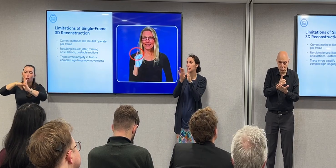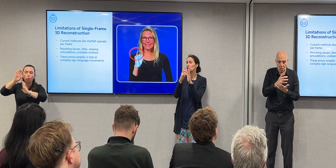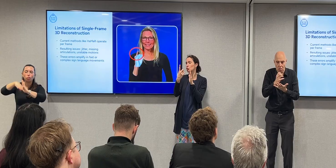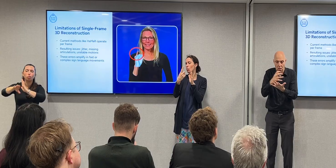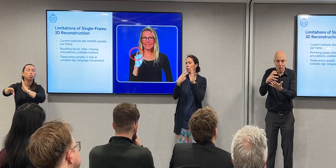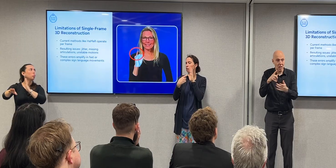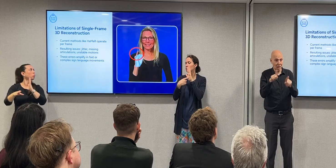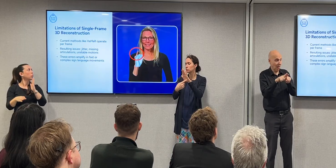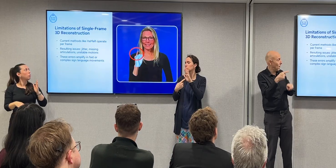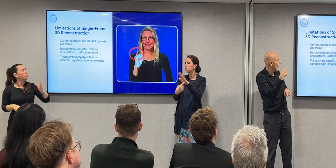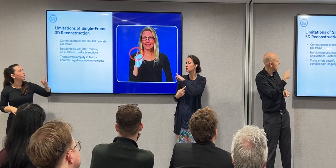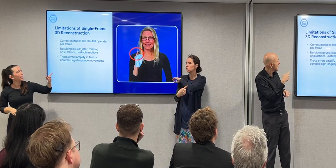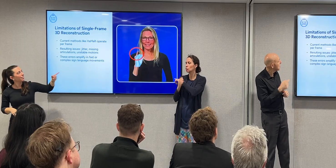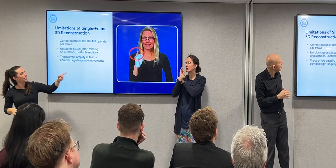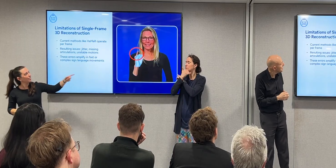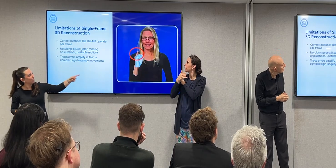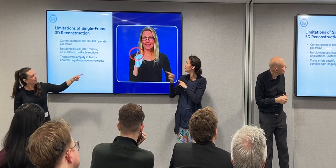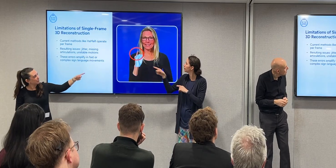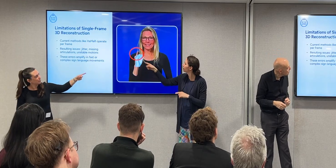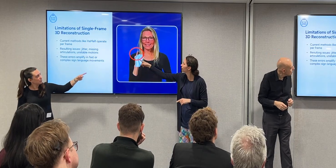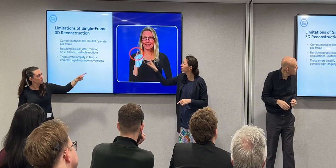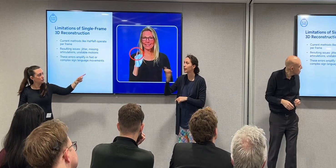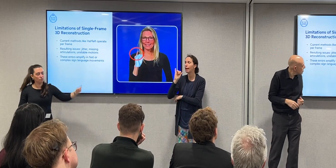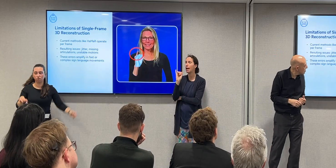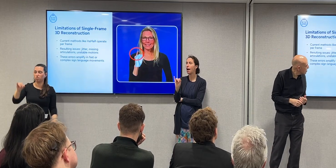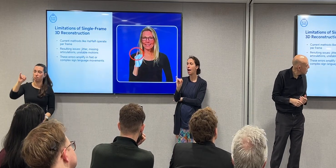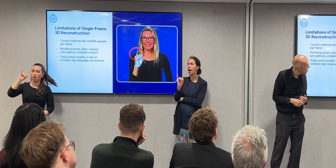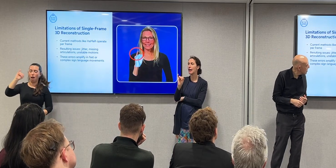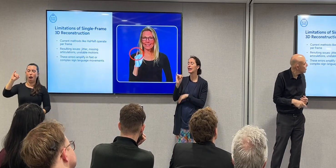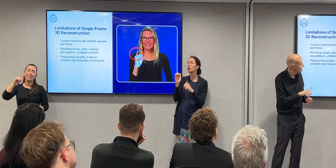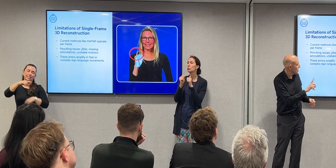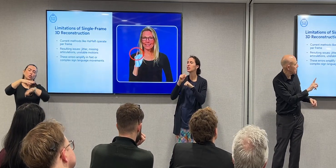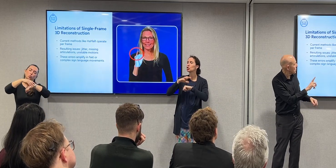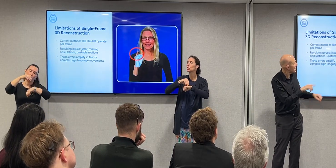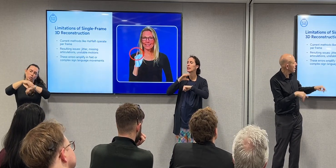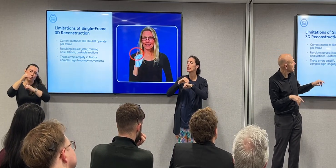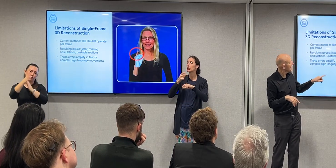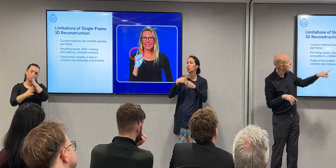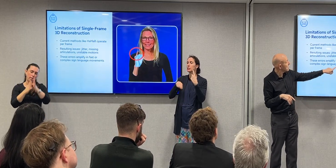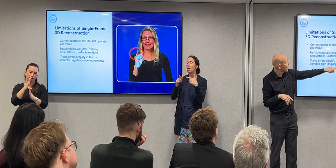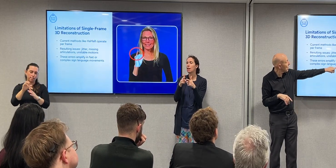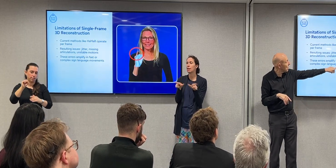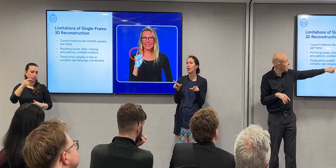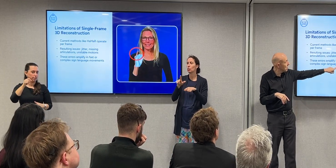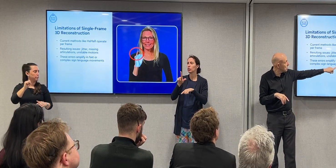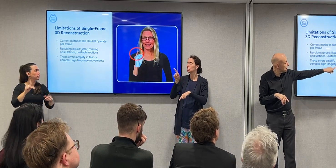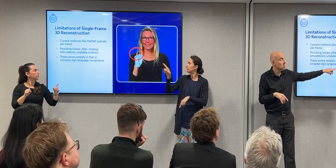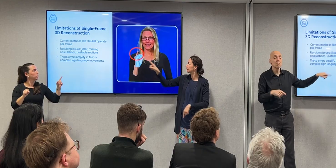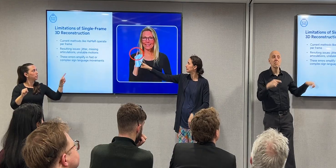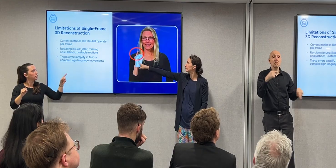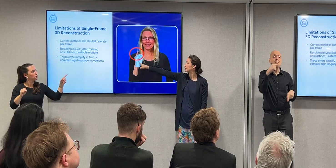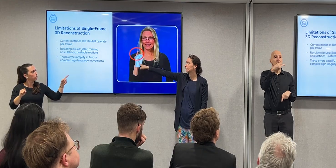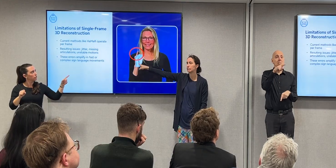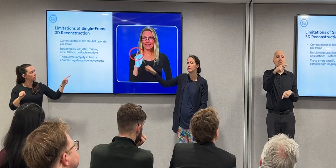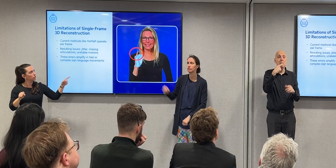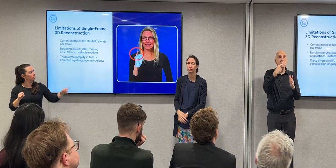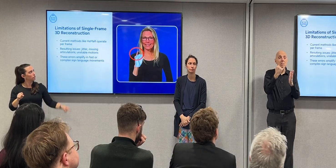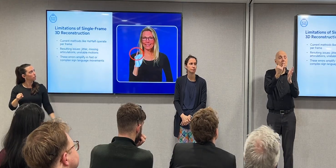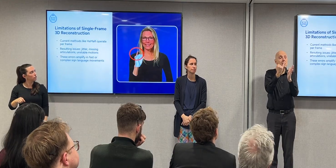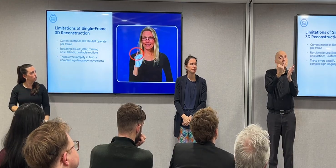of that. That's the letter I in Swedish sign language. Yep.